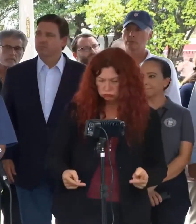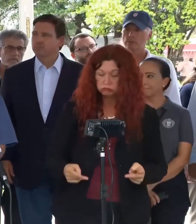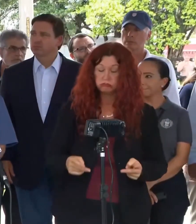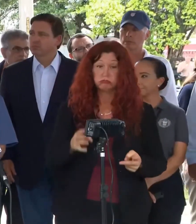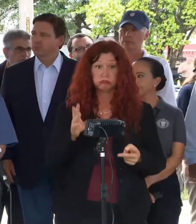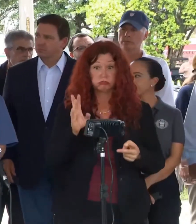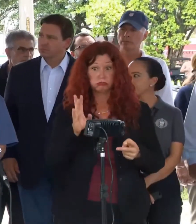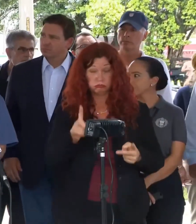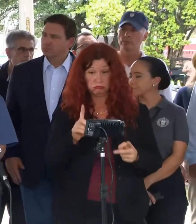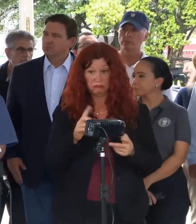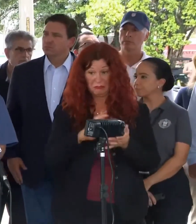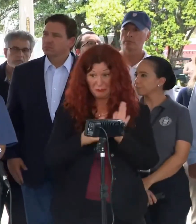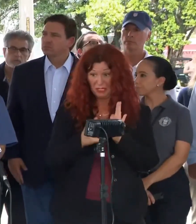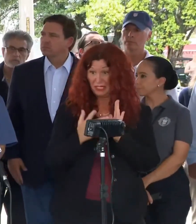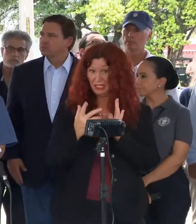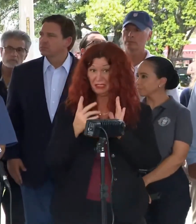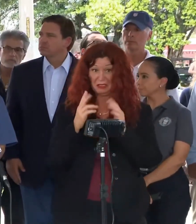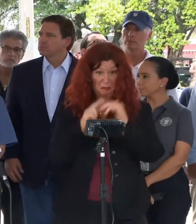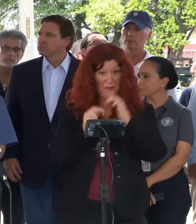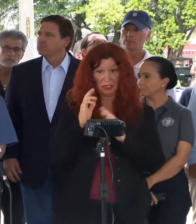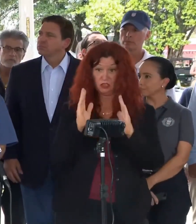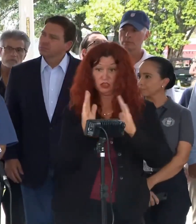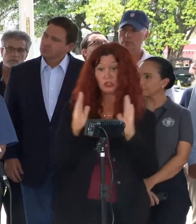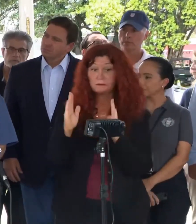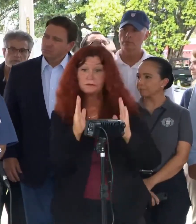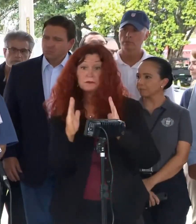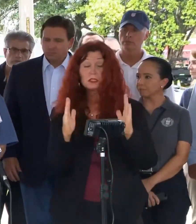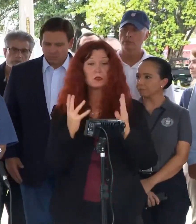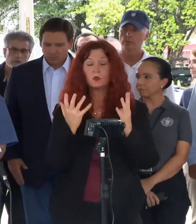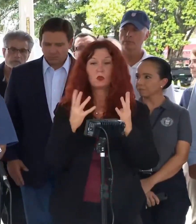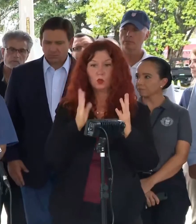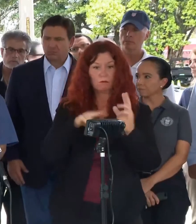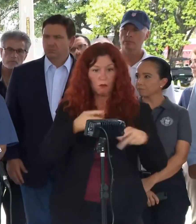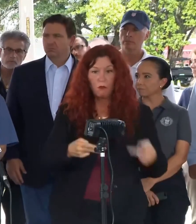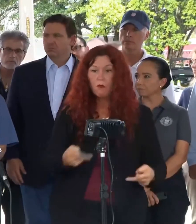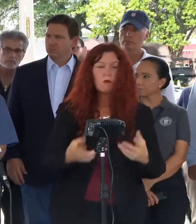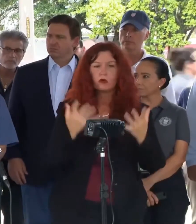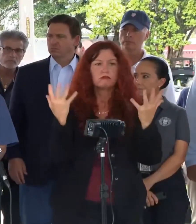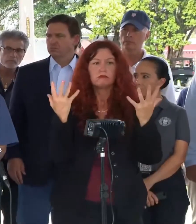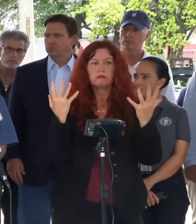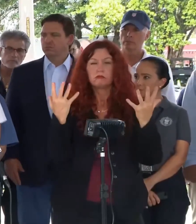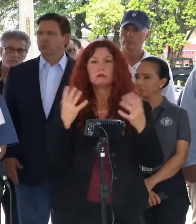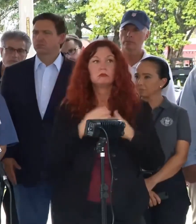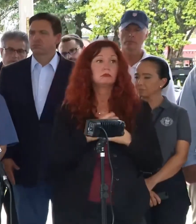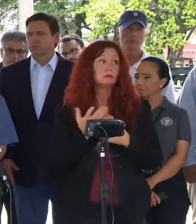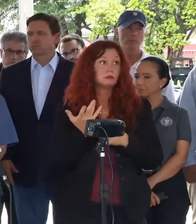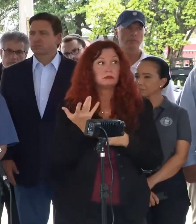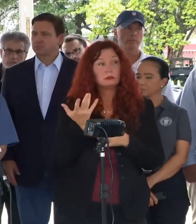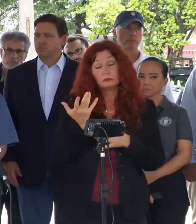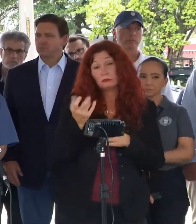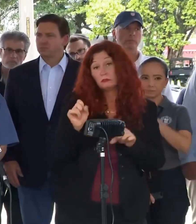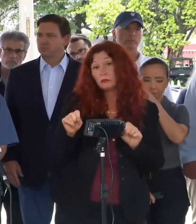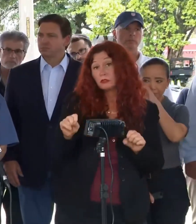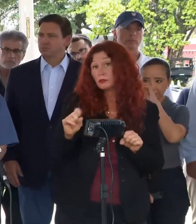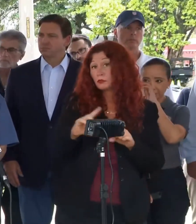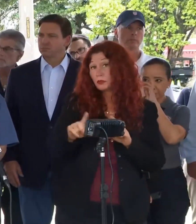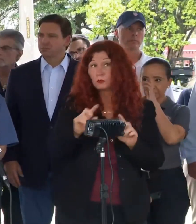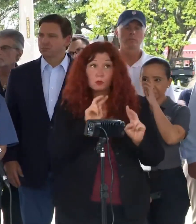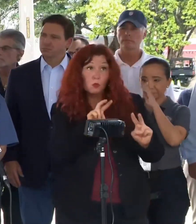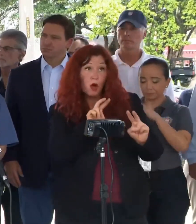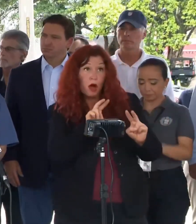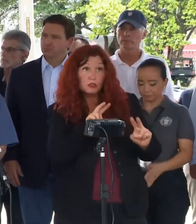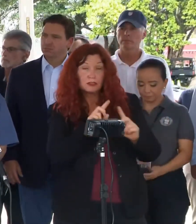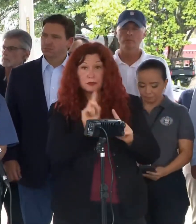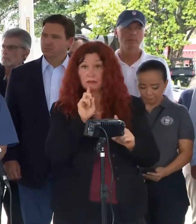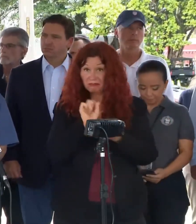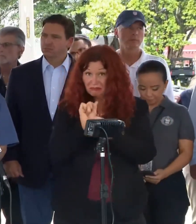that there might be some shifts in the remainder of the building that you guys are worried about? Well, in regards to the building itself, we're constantly monitoring. So no, we haven't seen